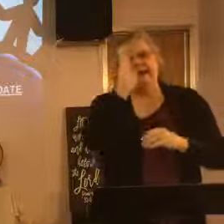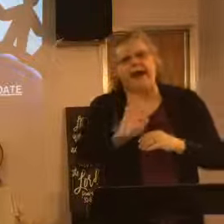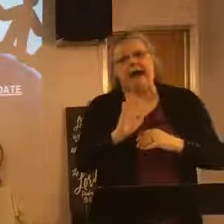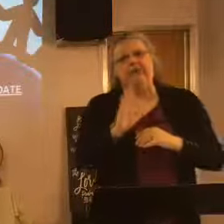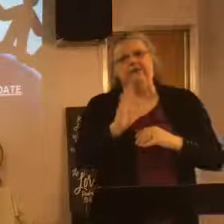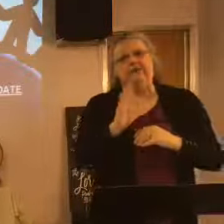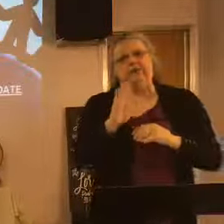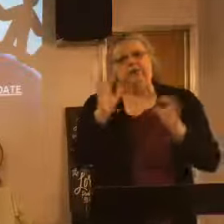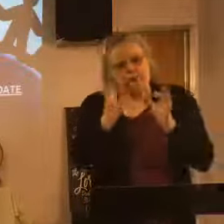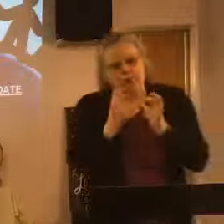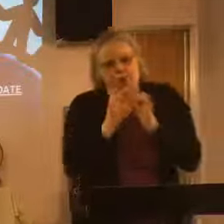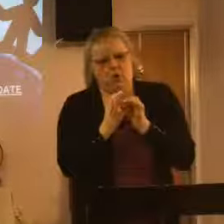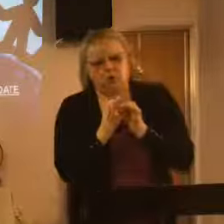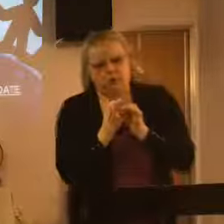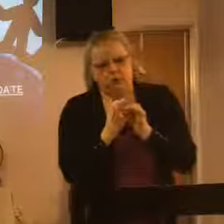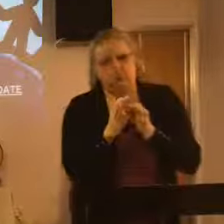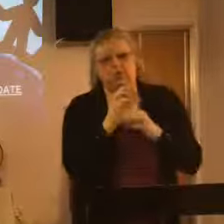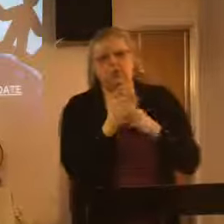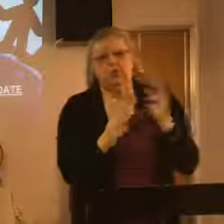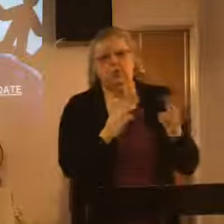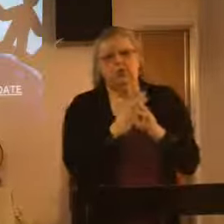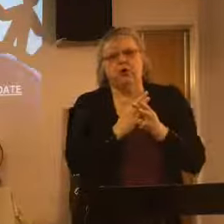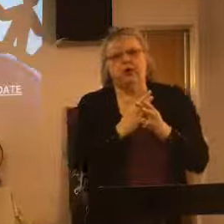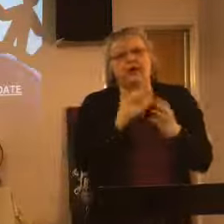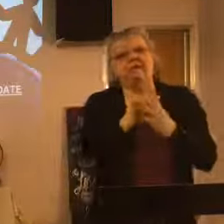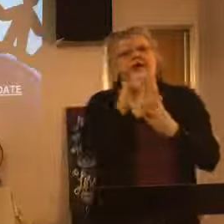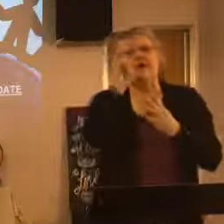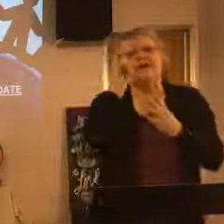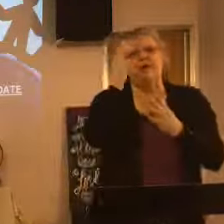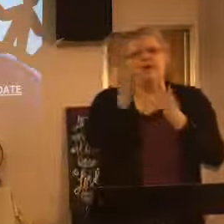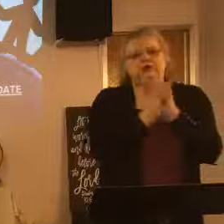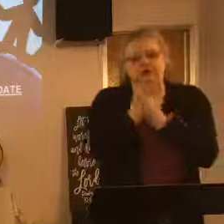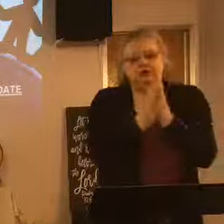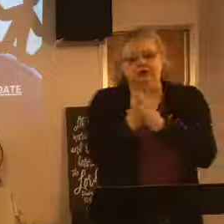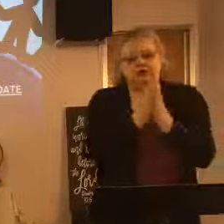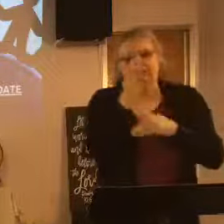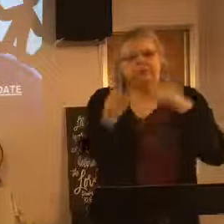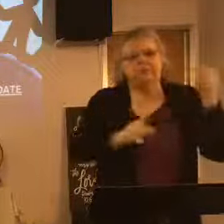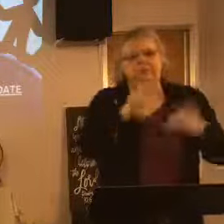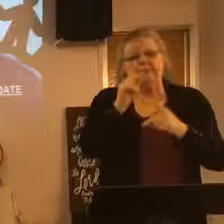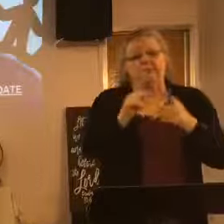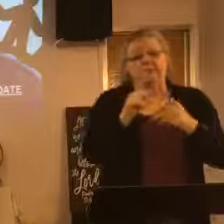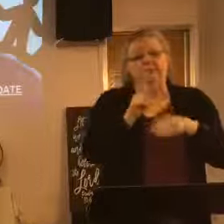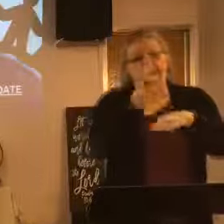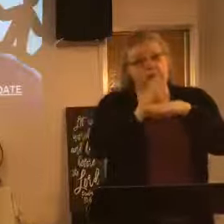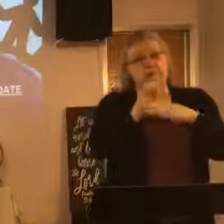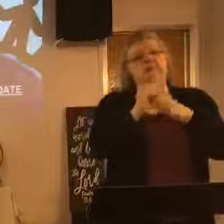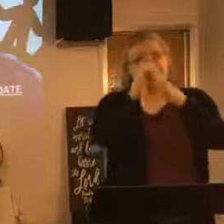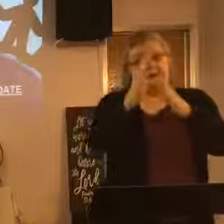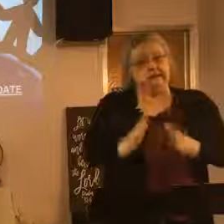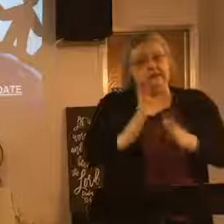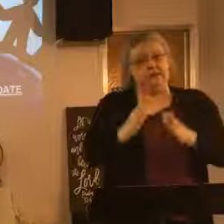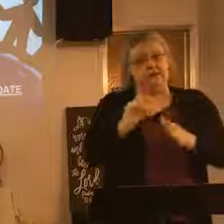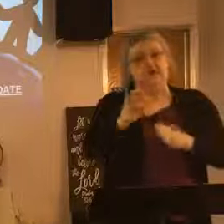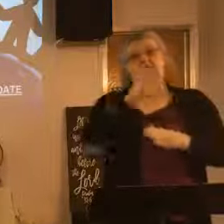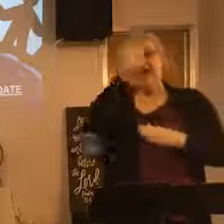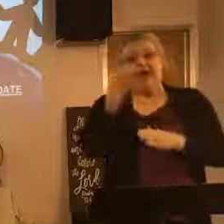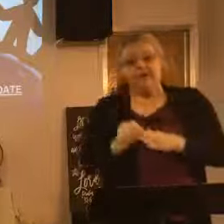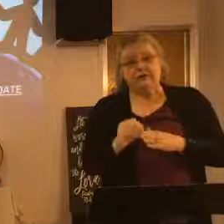this world stirs people up. And he used that Prime Minister in that country to bring about a